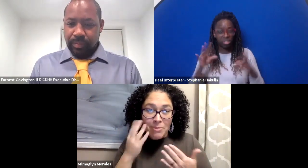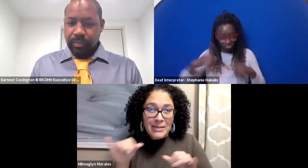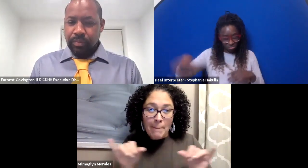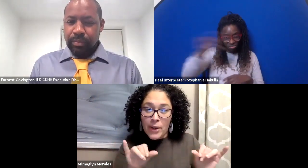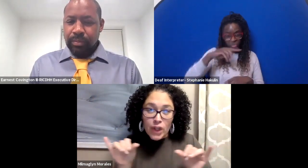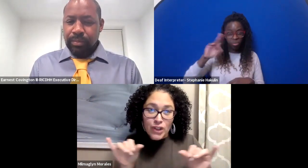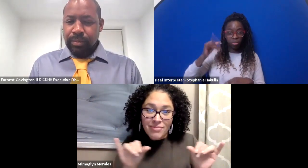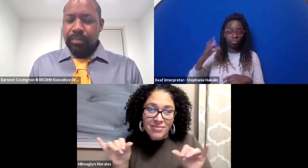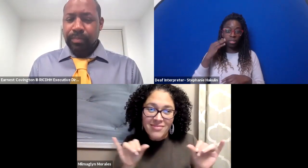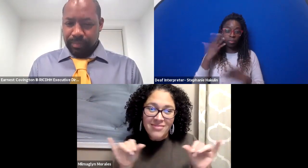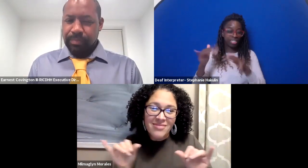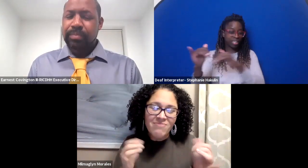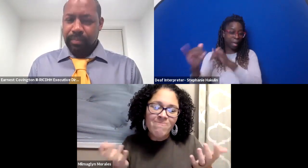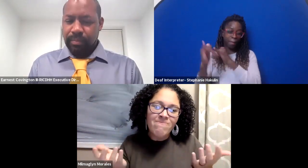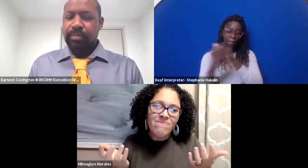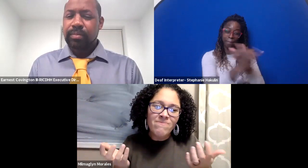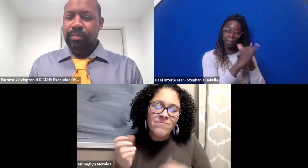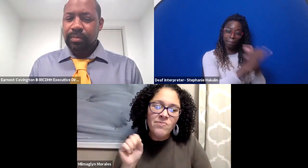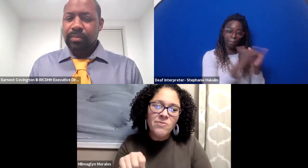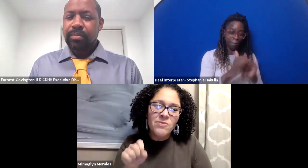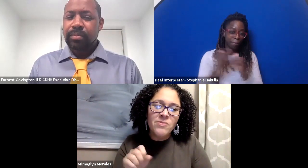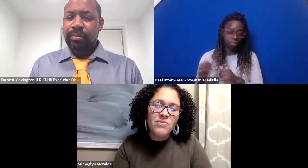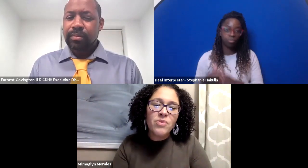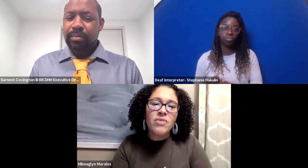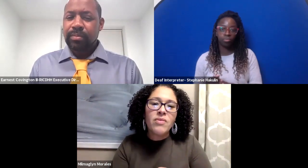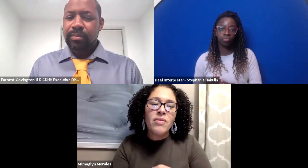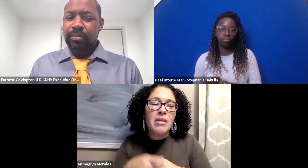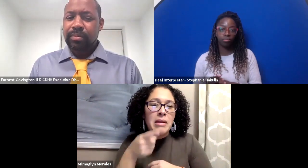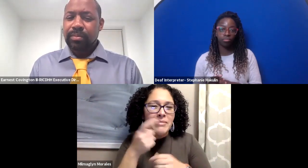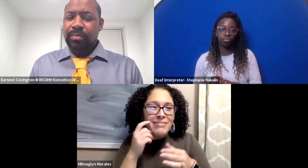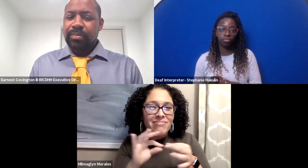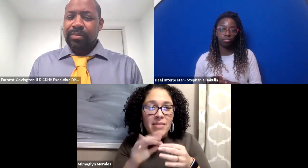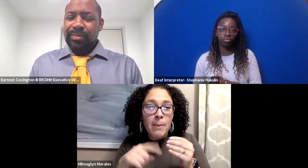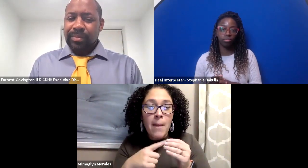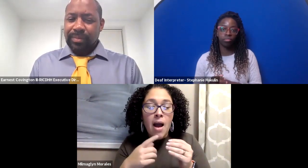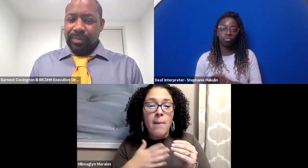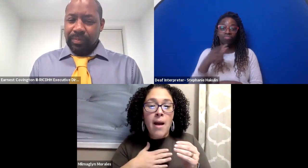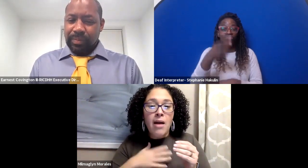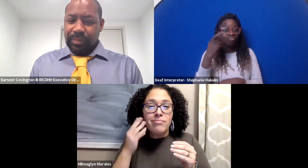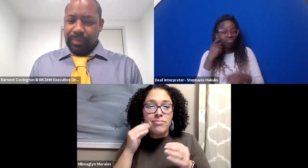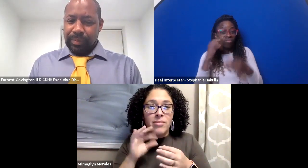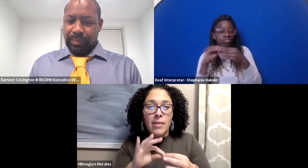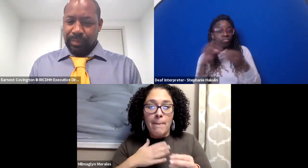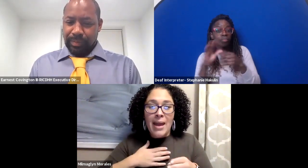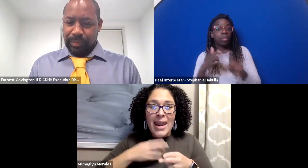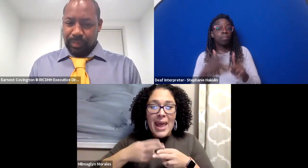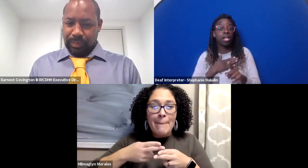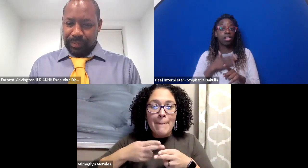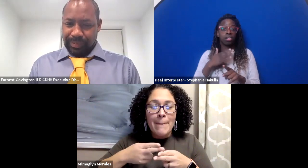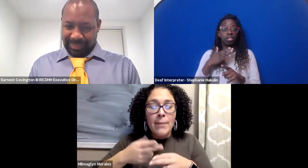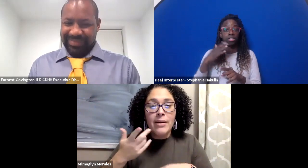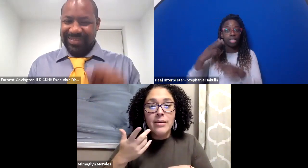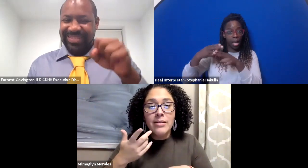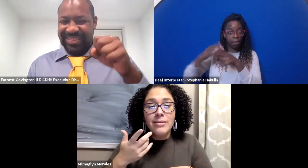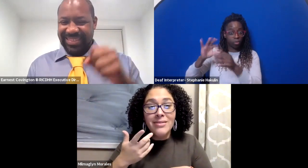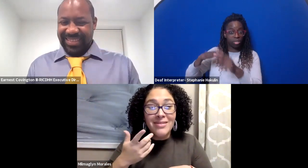make myself vulnerable, because there may actually be people out in the community who are Black, Indigenous, people of color who have the same experience and relate to